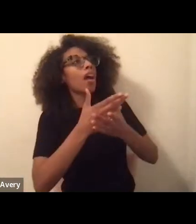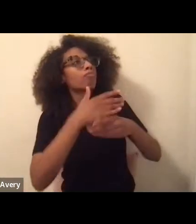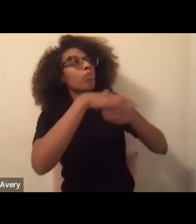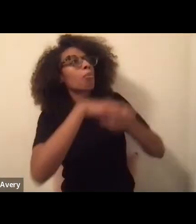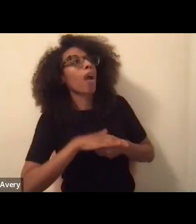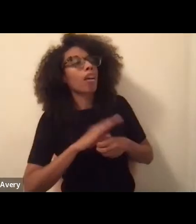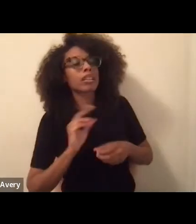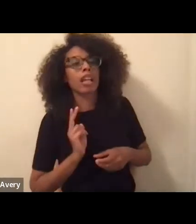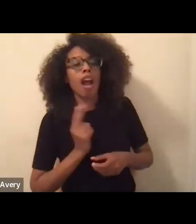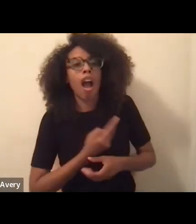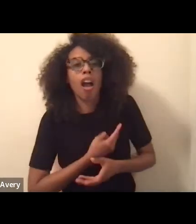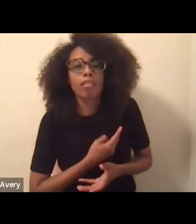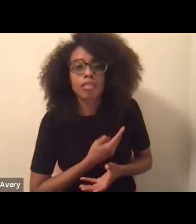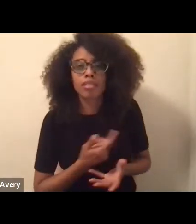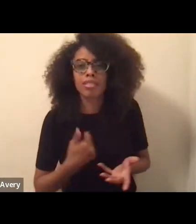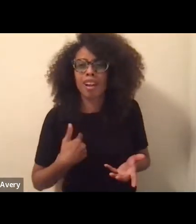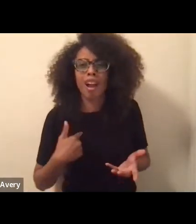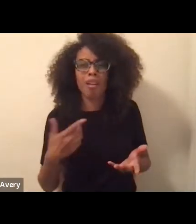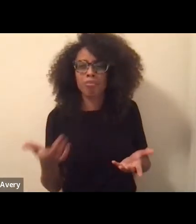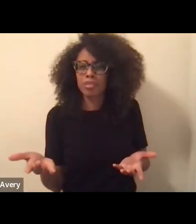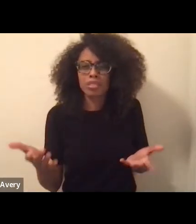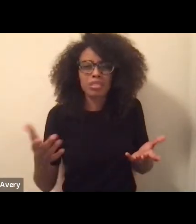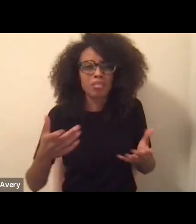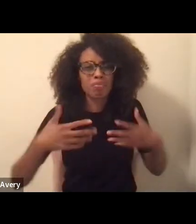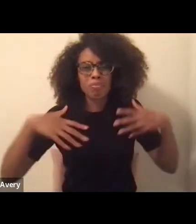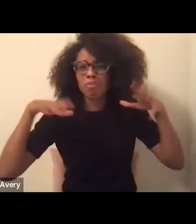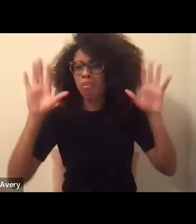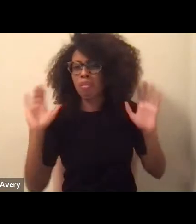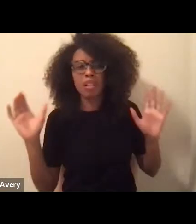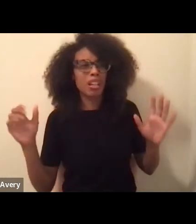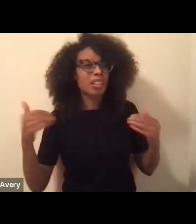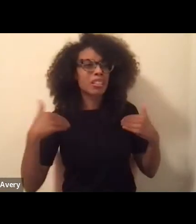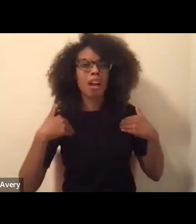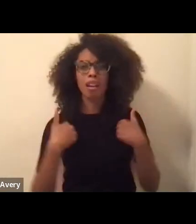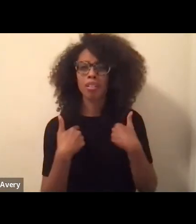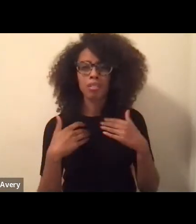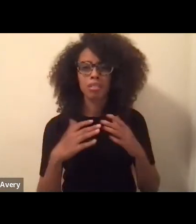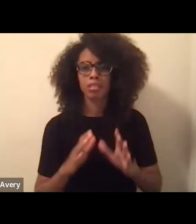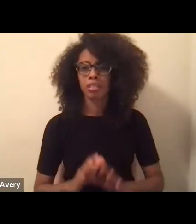It's just, I'm sick and tired.